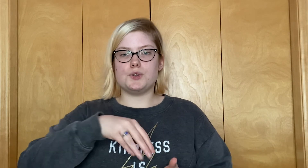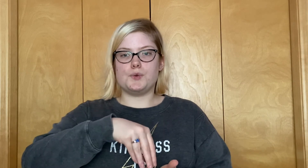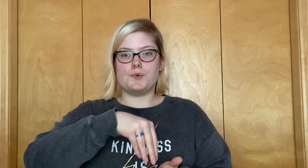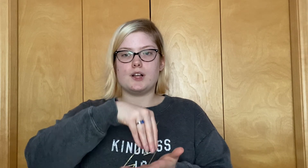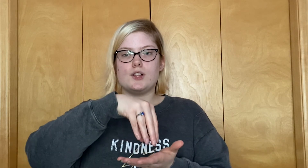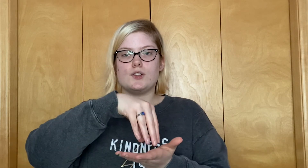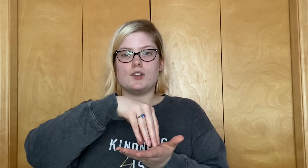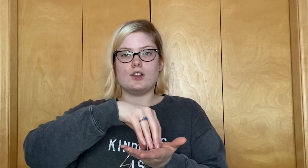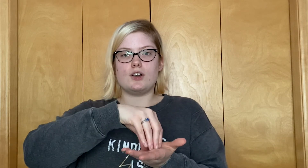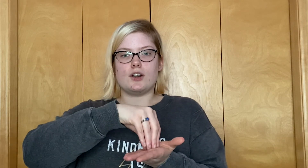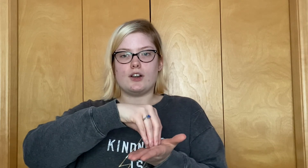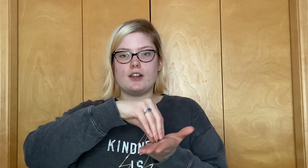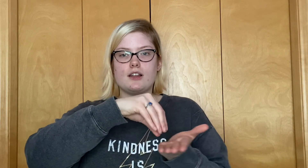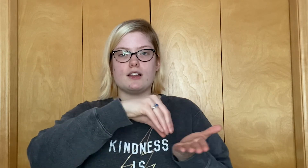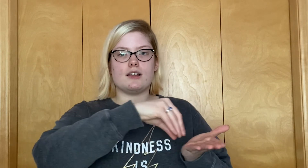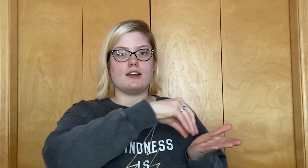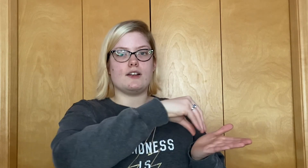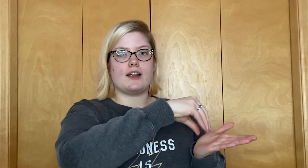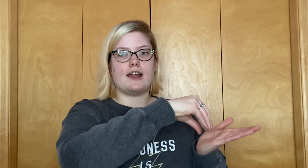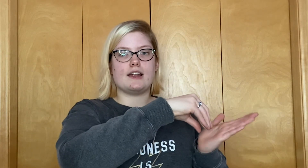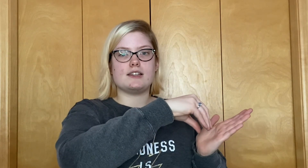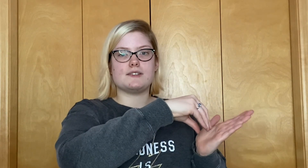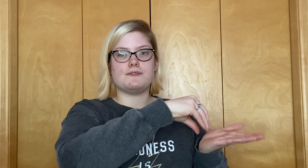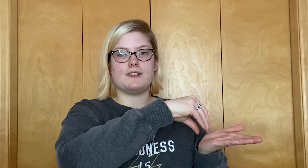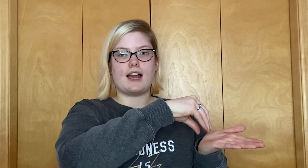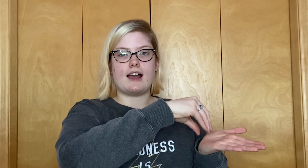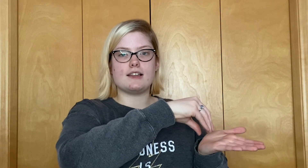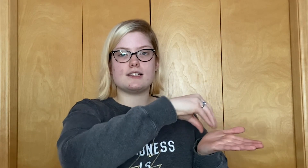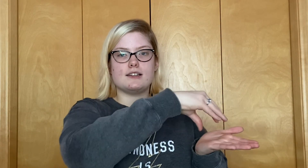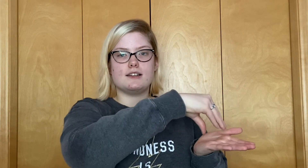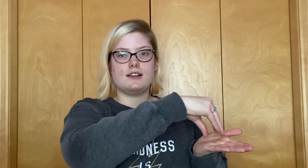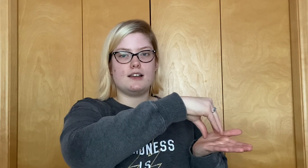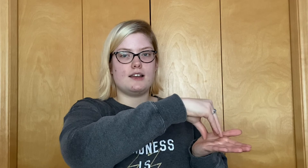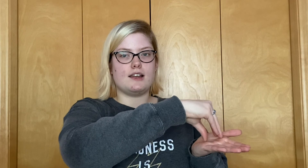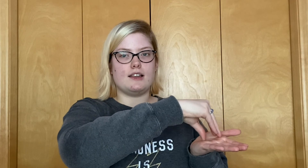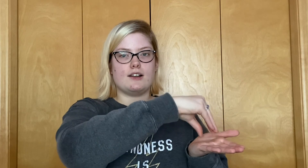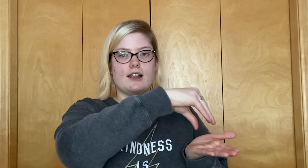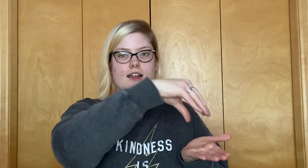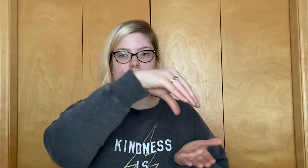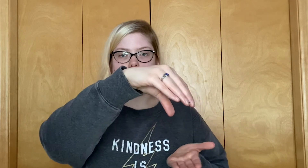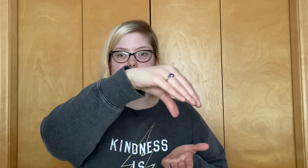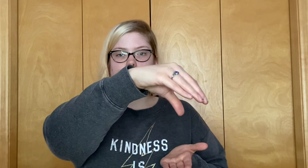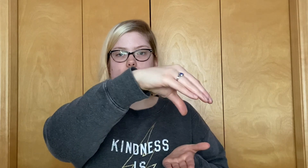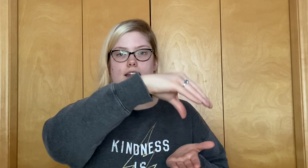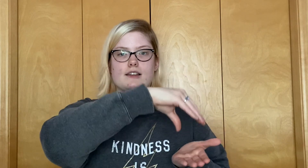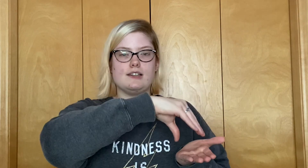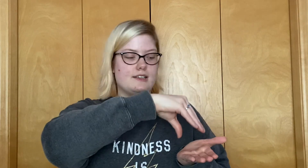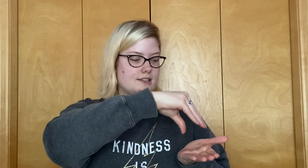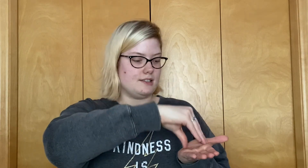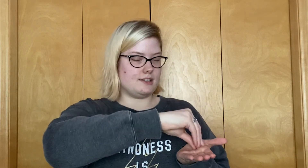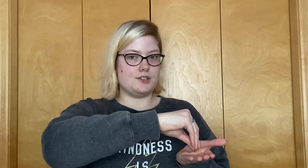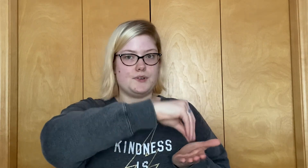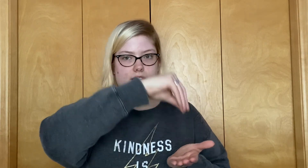to learn, now your hand is flat and your other hand is doing